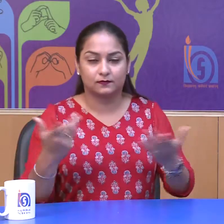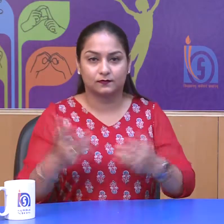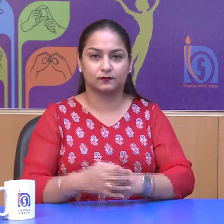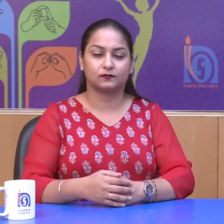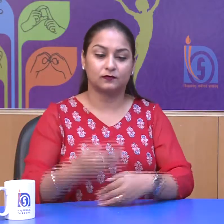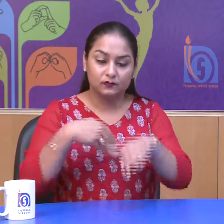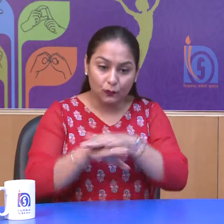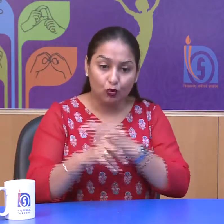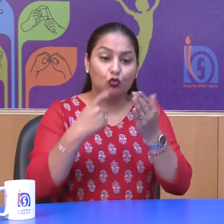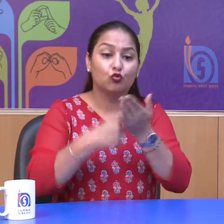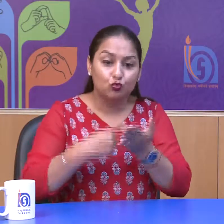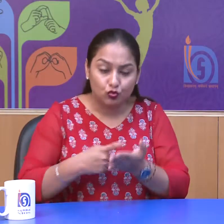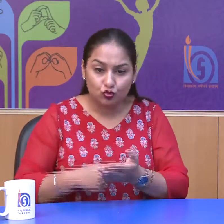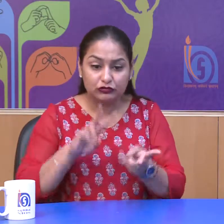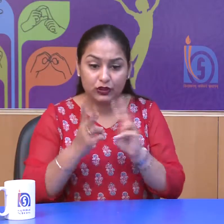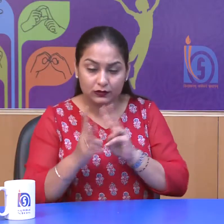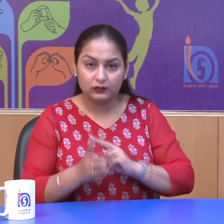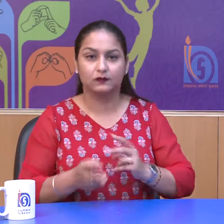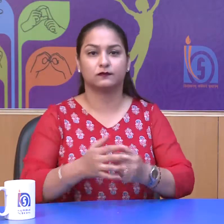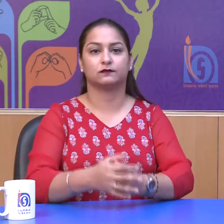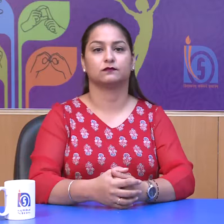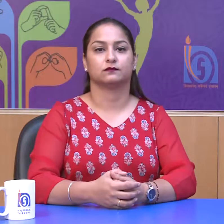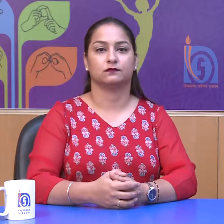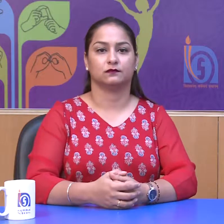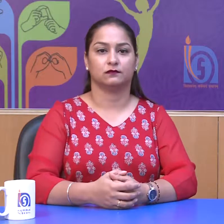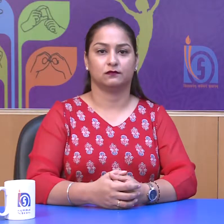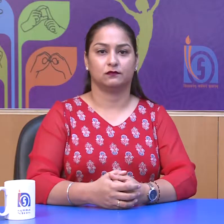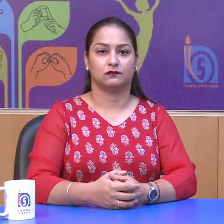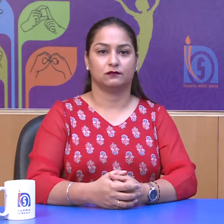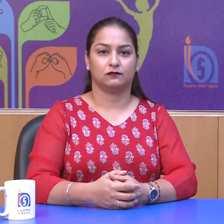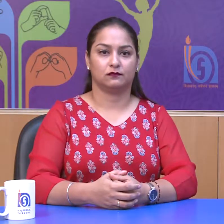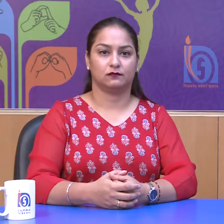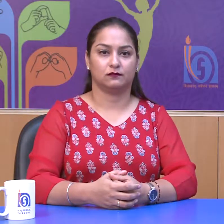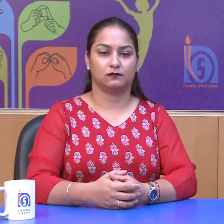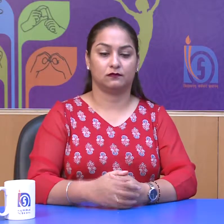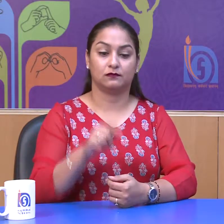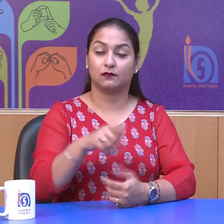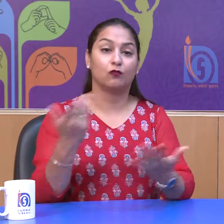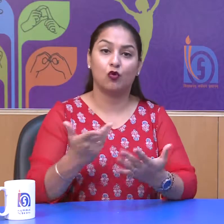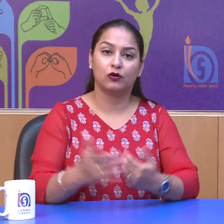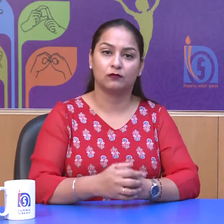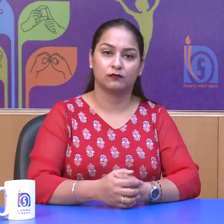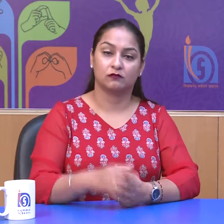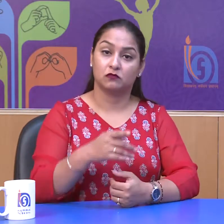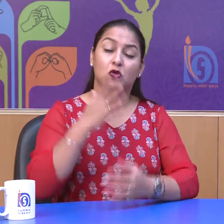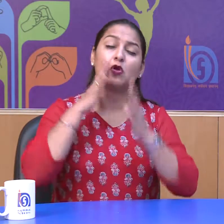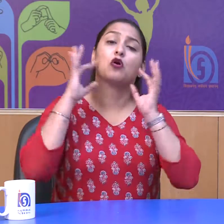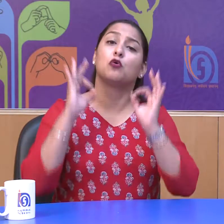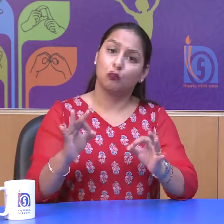democratic government. These are the most important